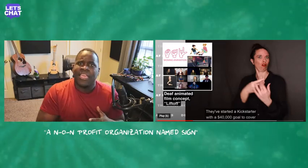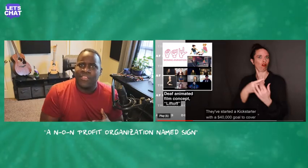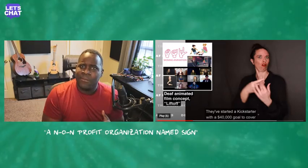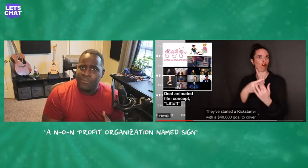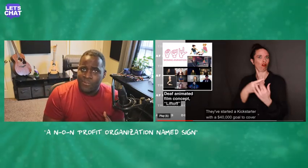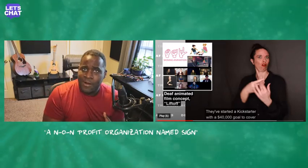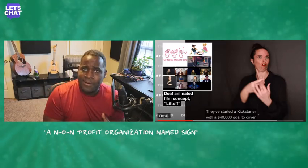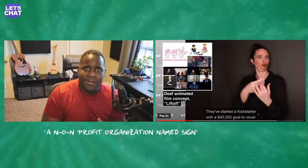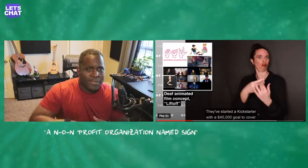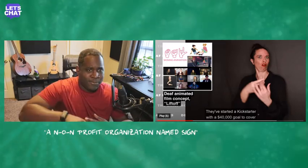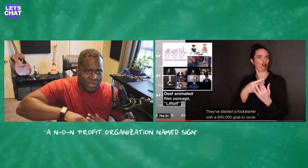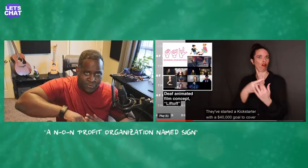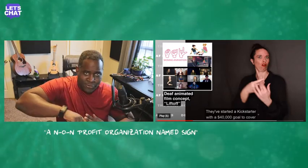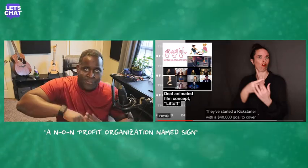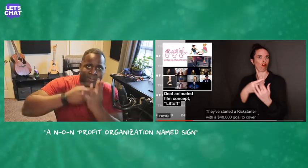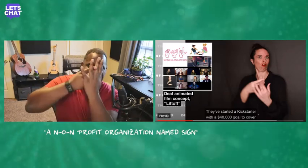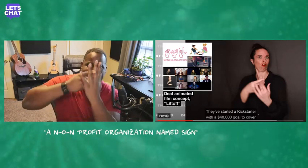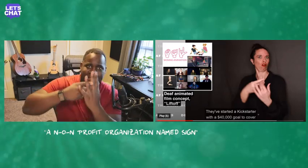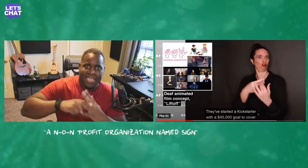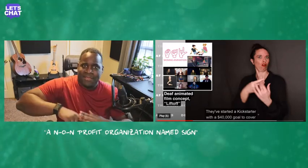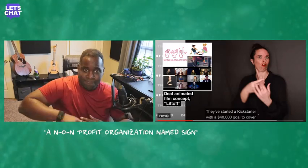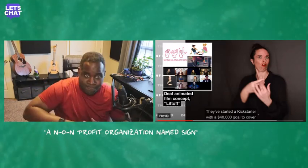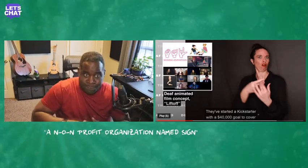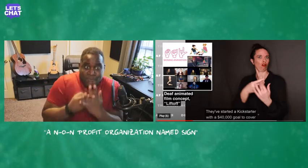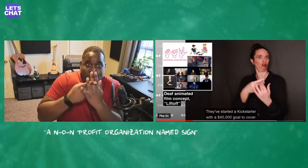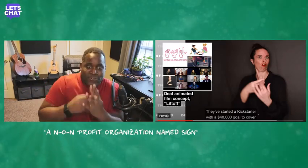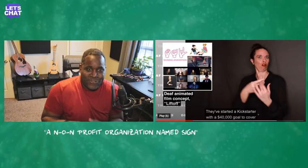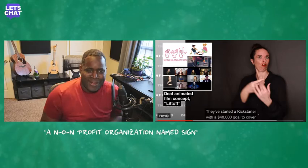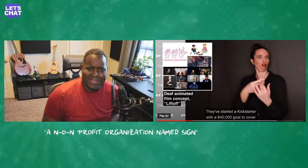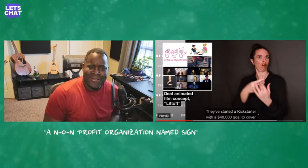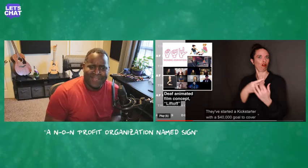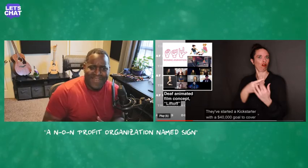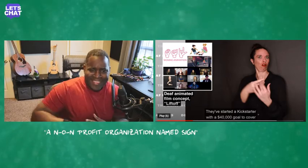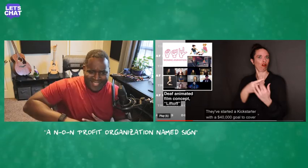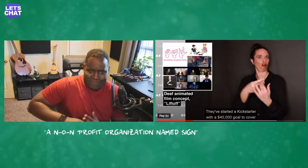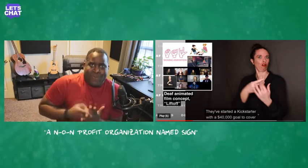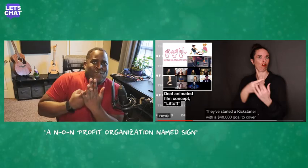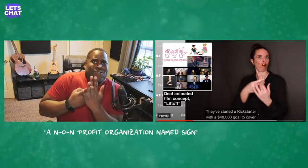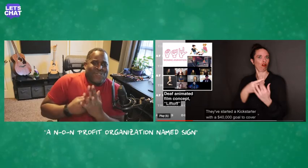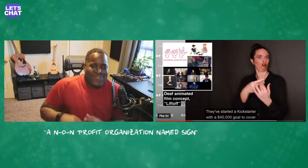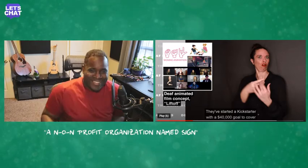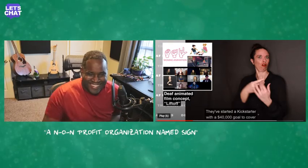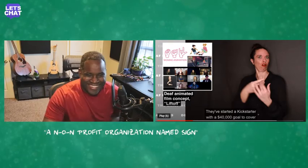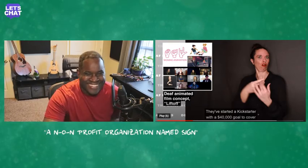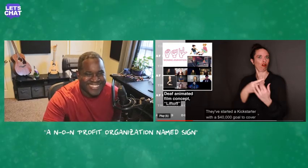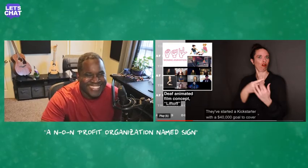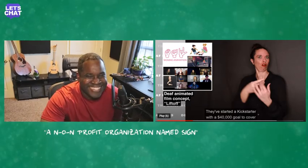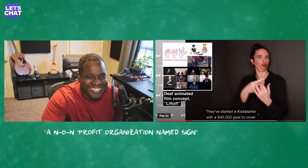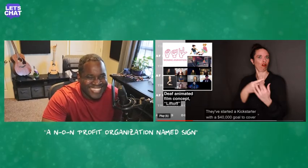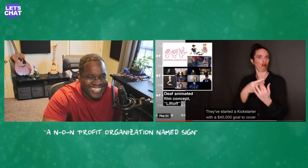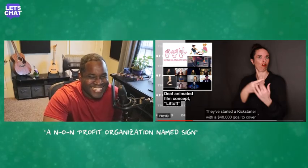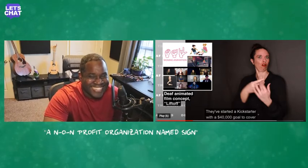this. Like, hey, start. But she's doing like, hey, start. And look at the face.